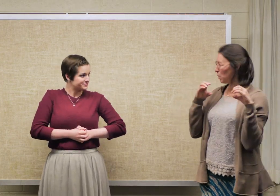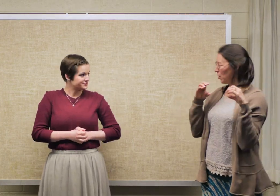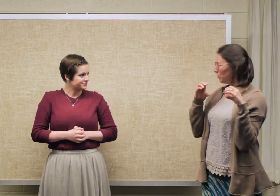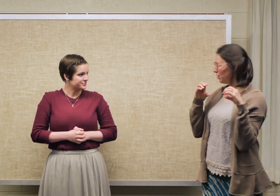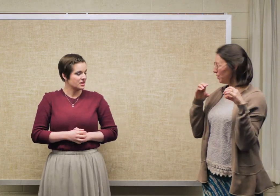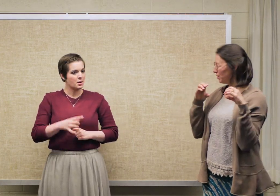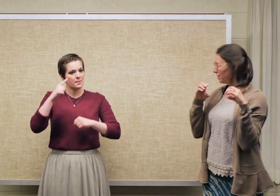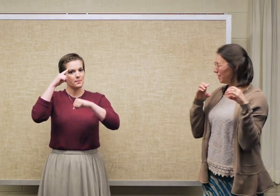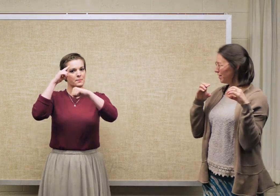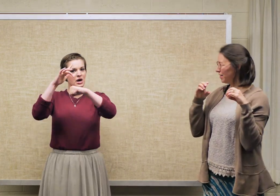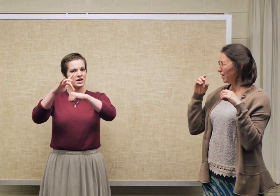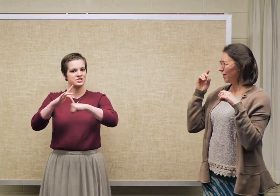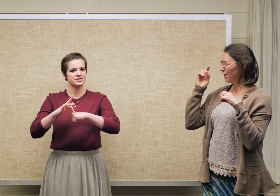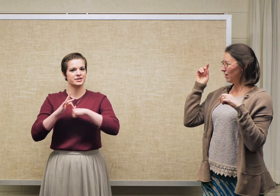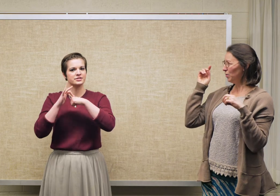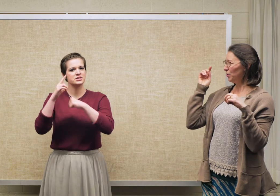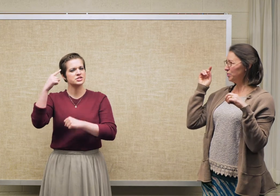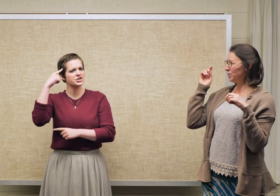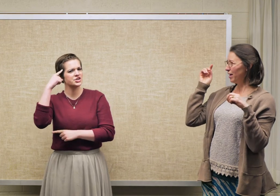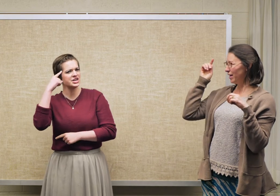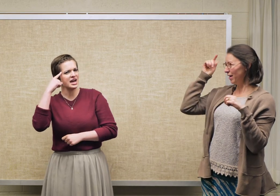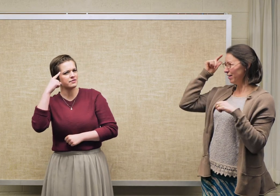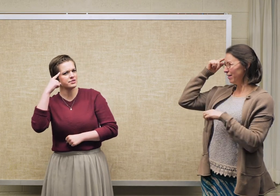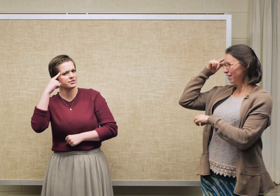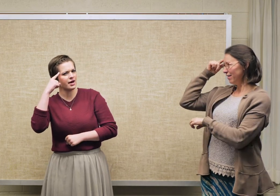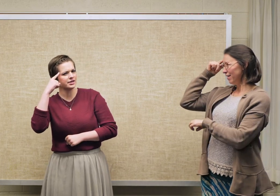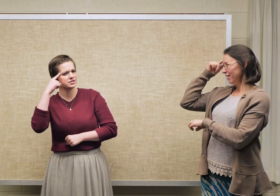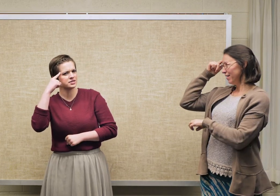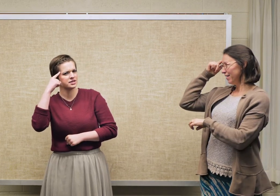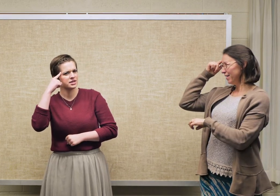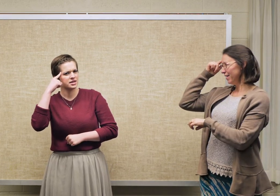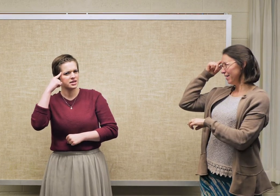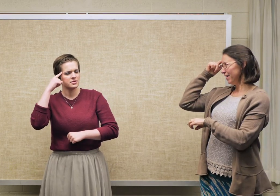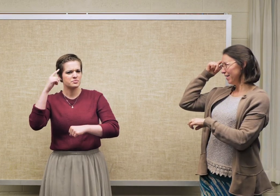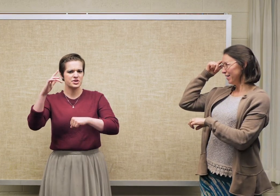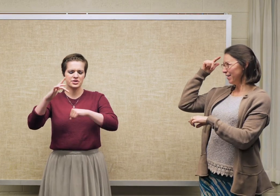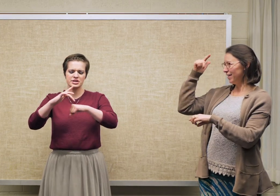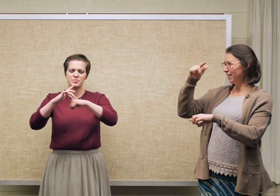ponder? Ponder. Ooh, do so that you're again. You're going to have a thought, but you're going to bring